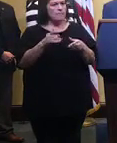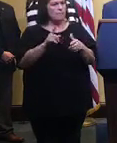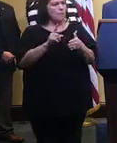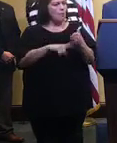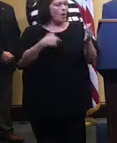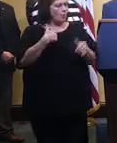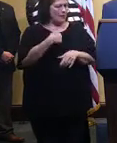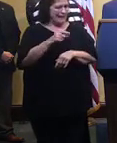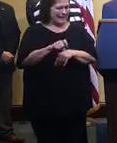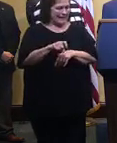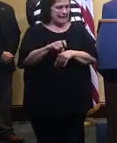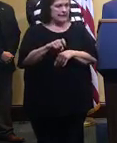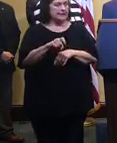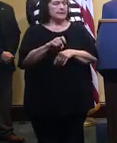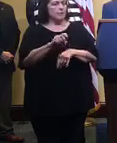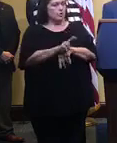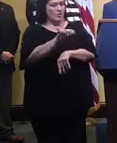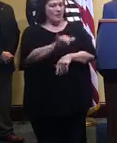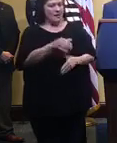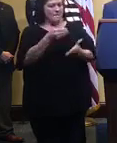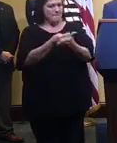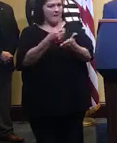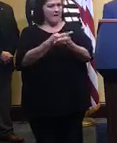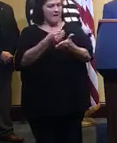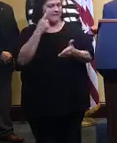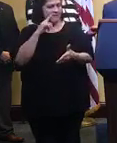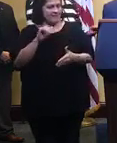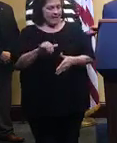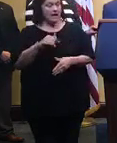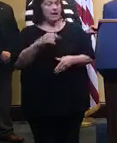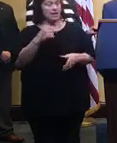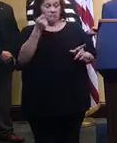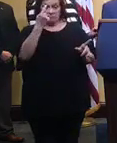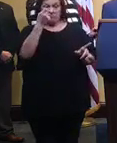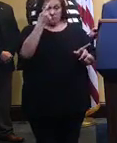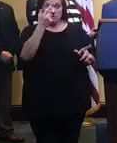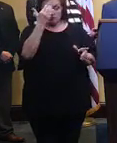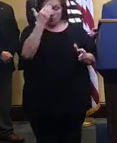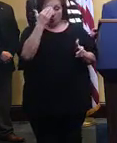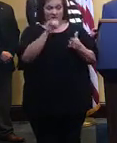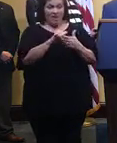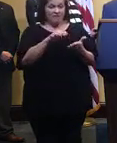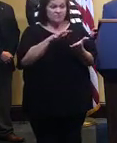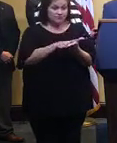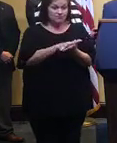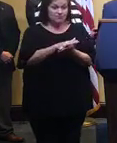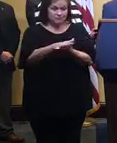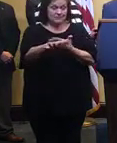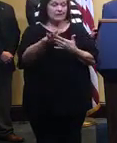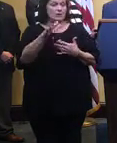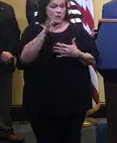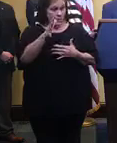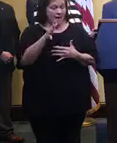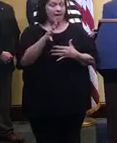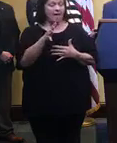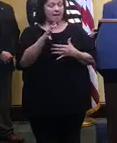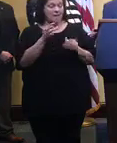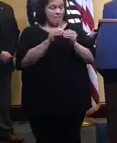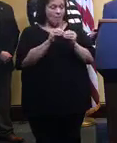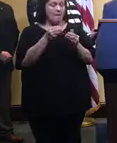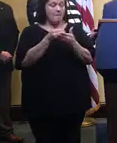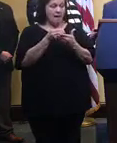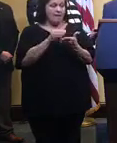be. And the only way I can tell you what it's going to cost to move this utility forward and become a model utility